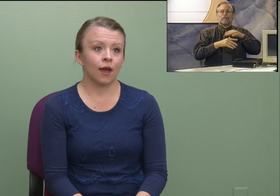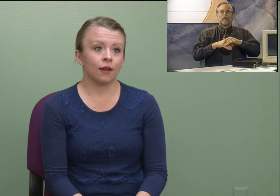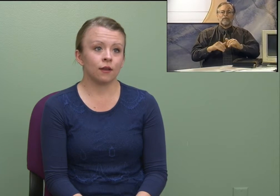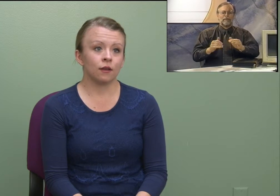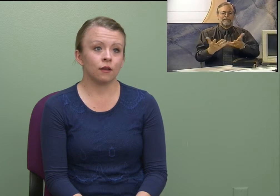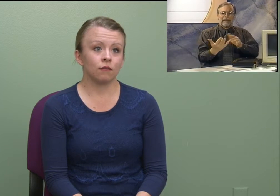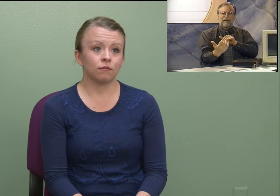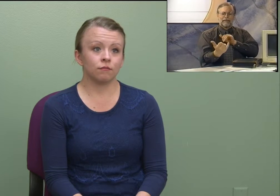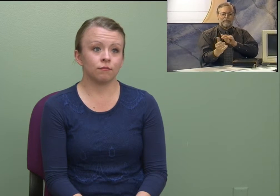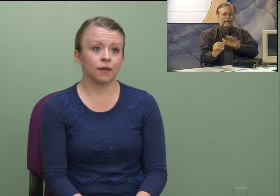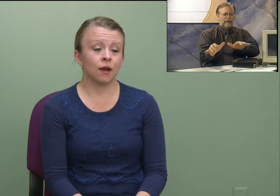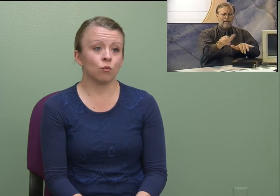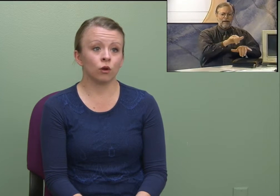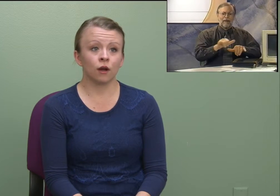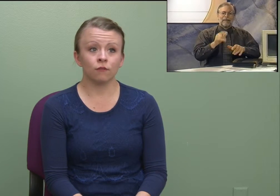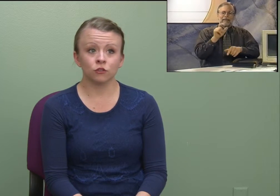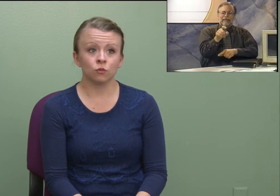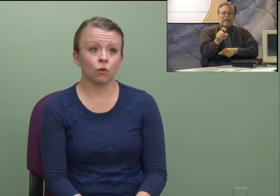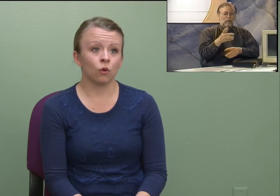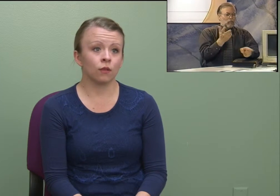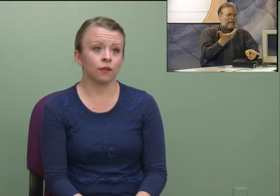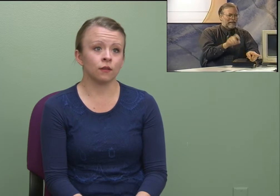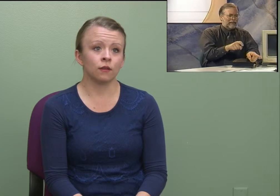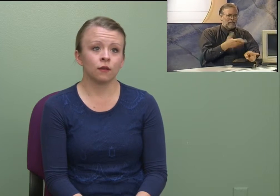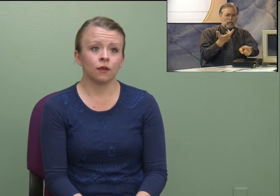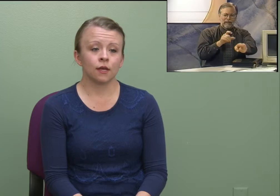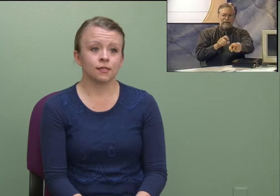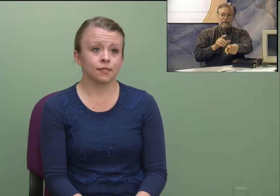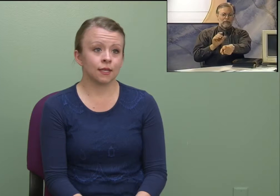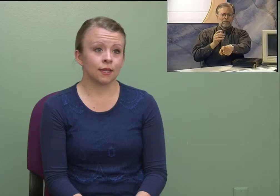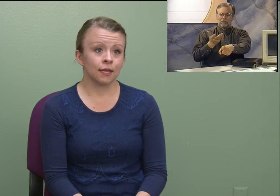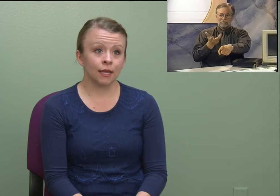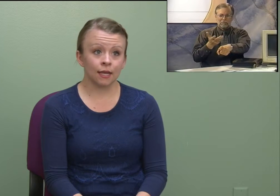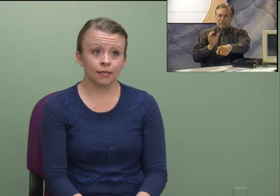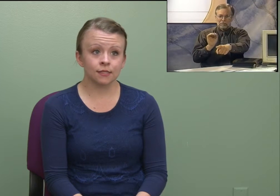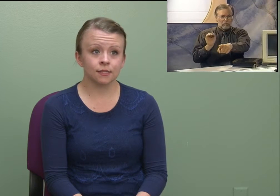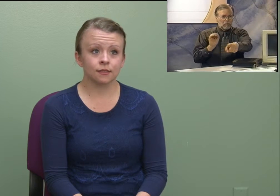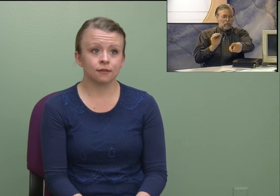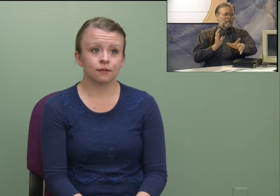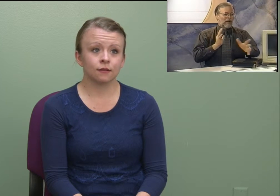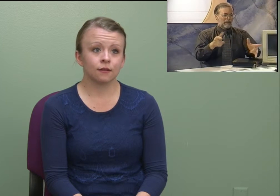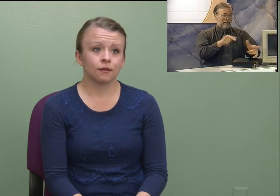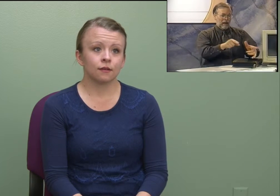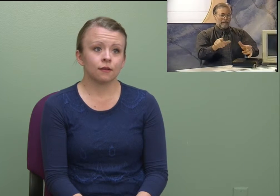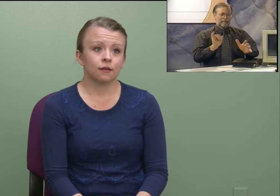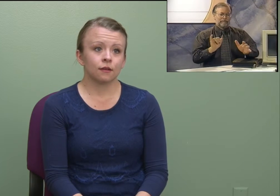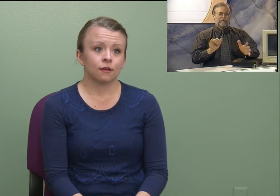with that and become more comfortable and assessing the needs